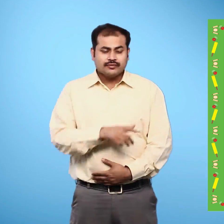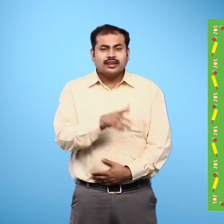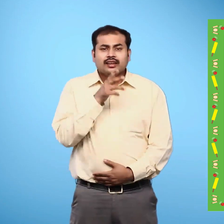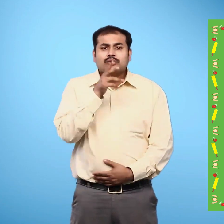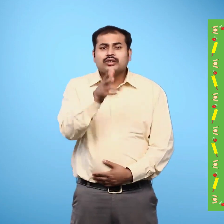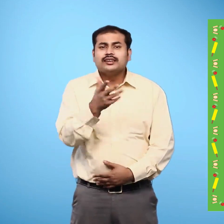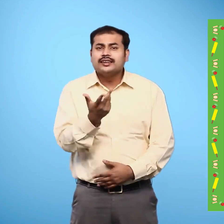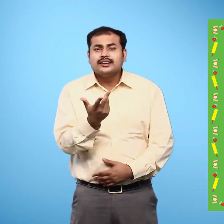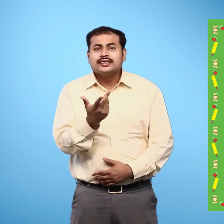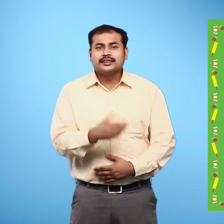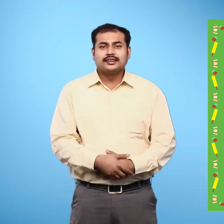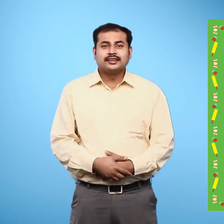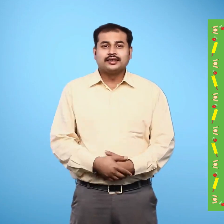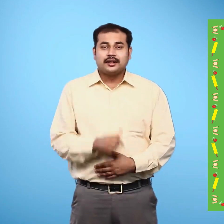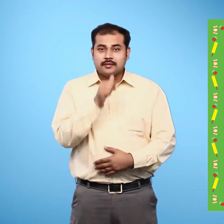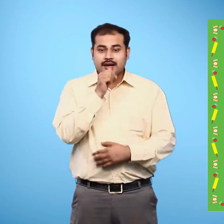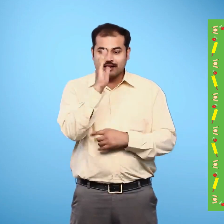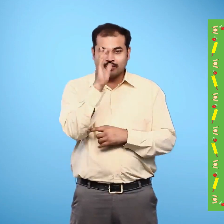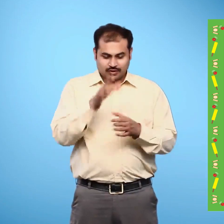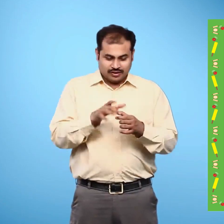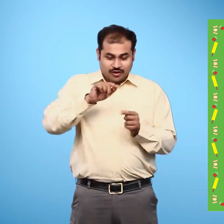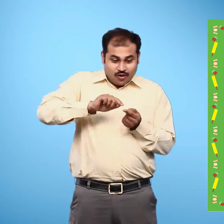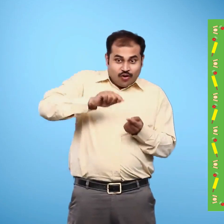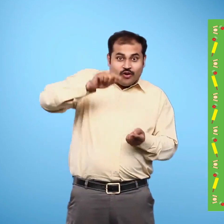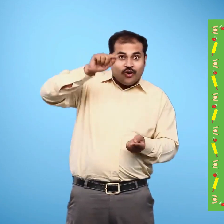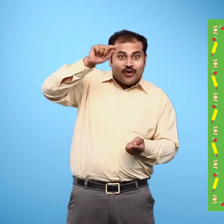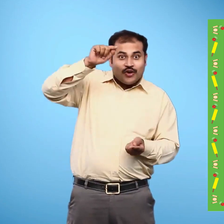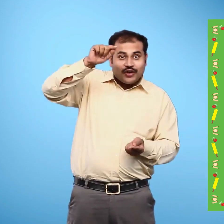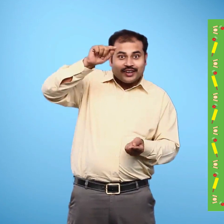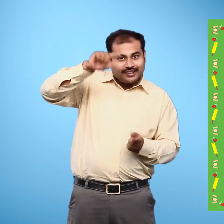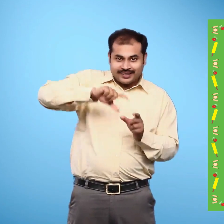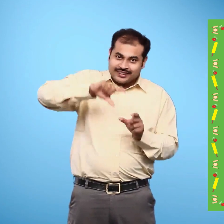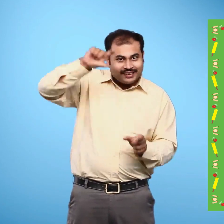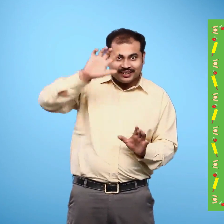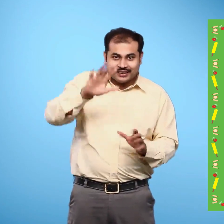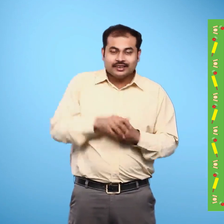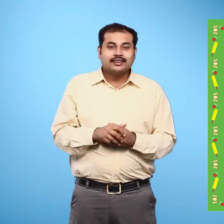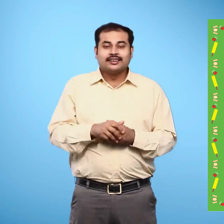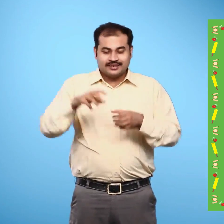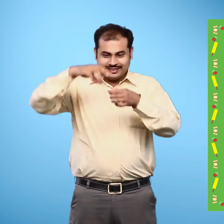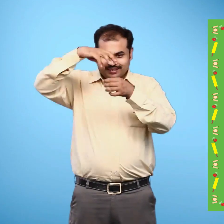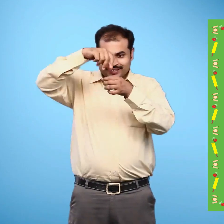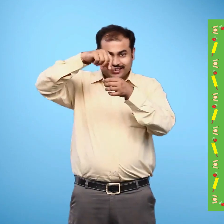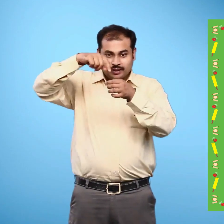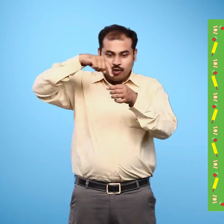taking her turn and saying, A bottle is long. A cap